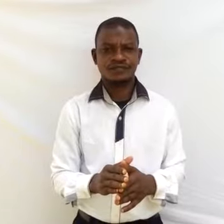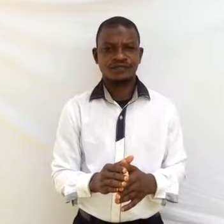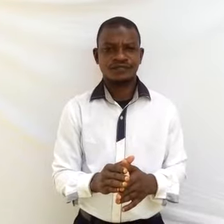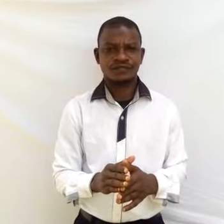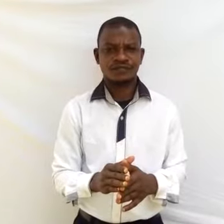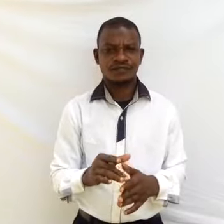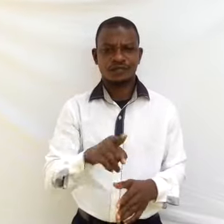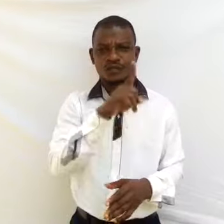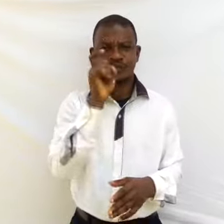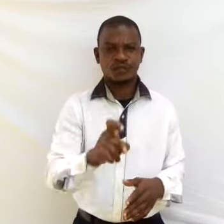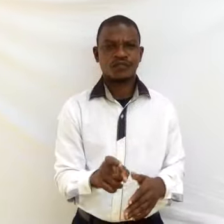Question.